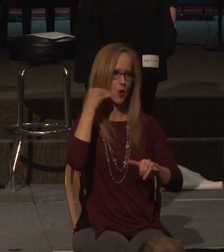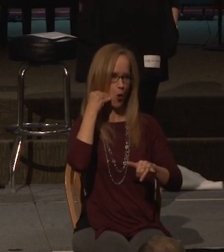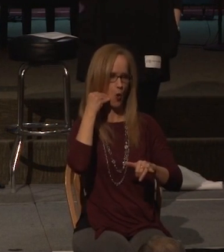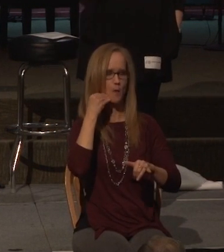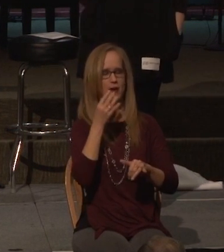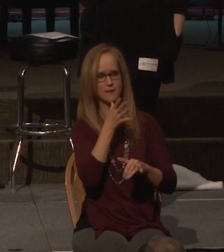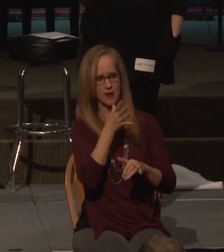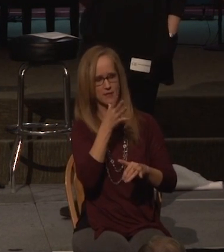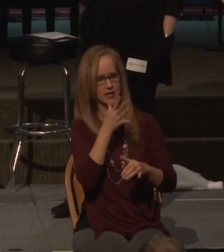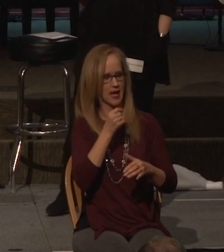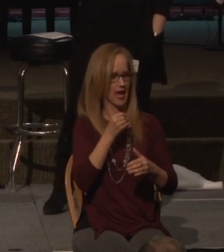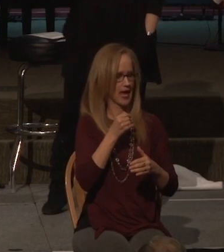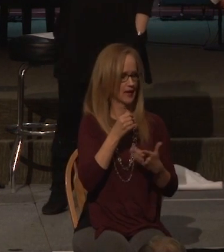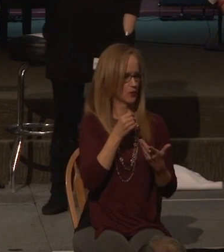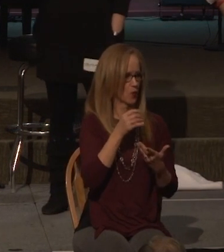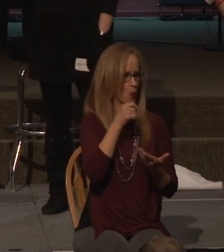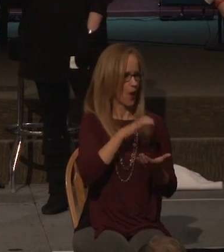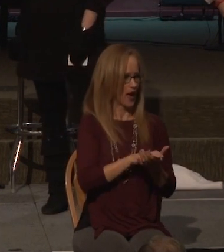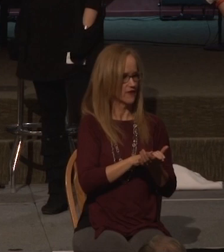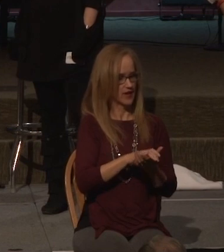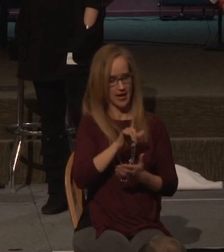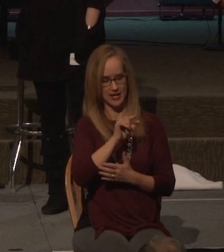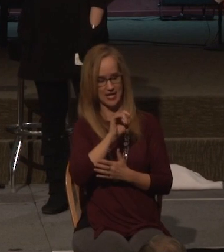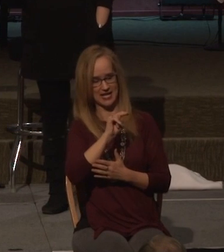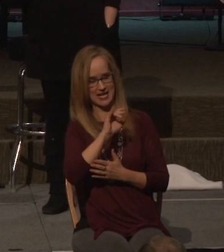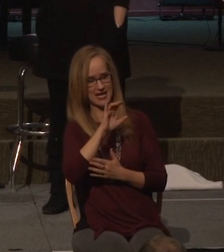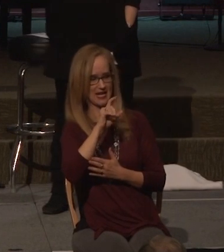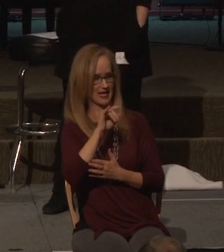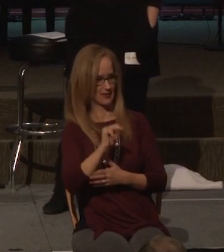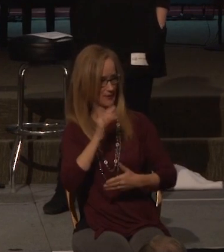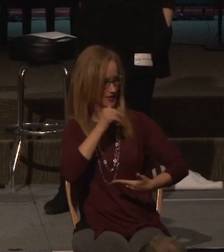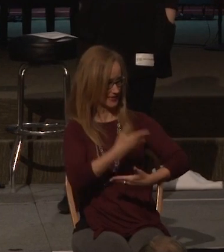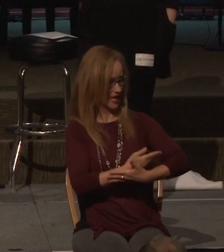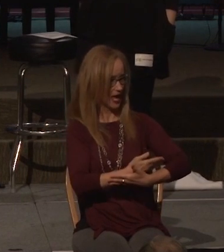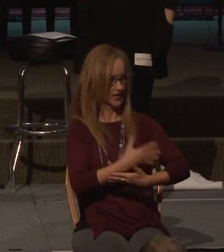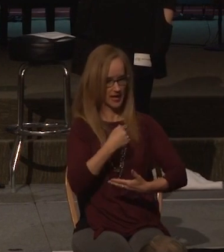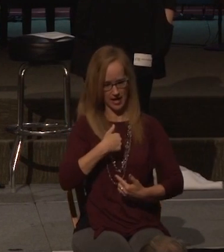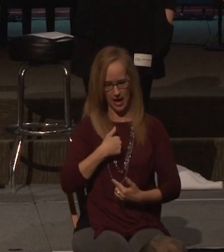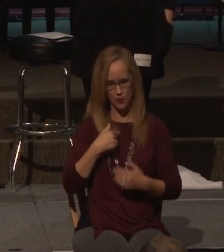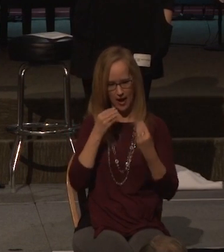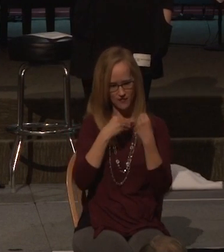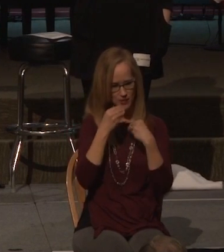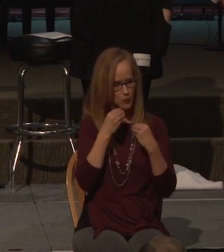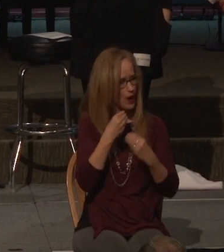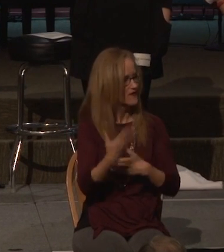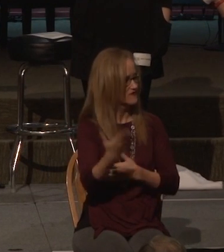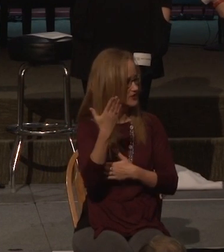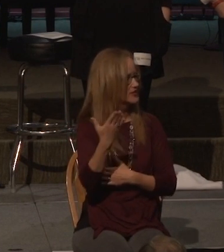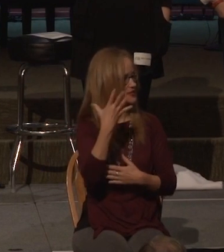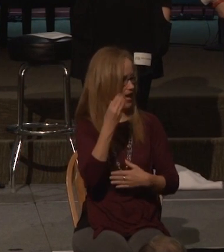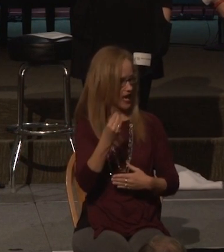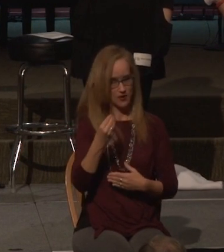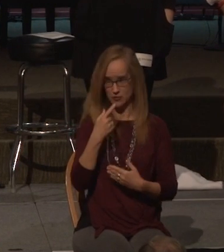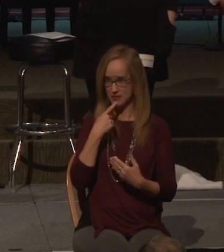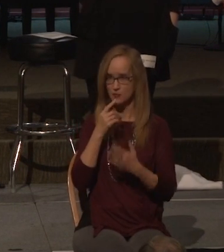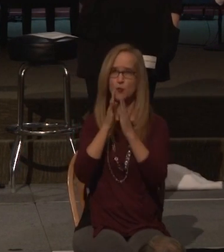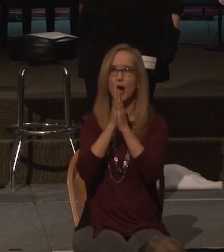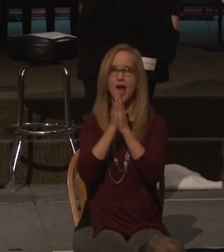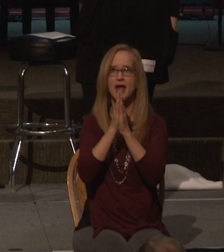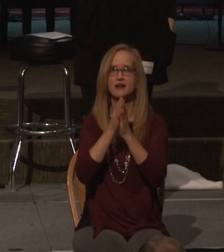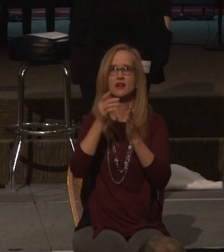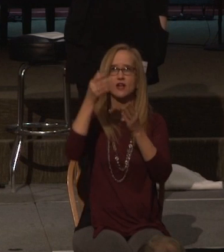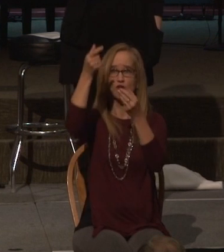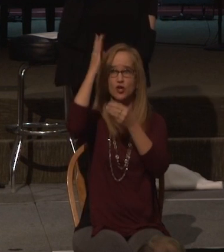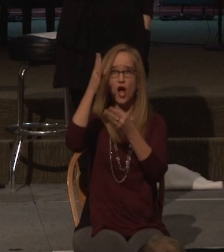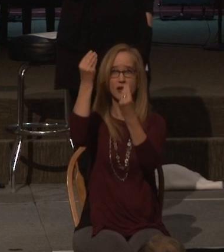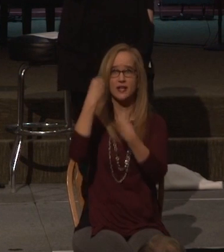and Lincoln, our son, and I were having breakfast, and we were just praying for the Lord to just give us opportunity. We have one car, so